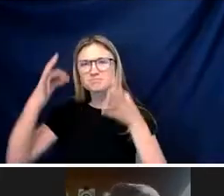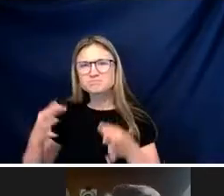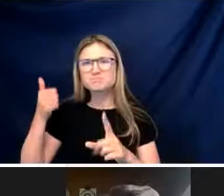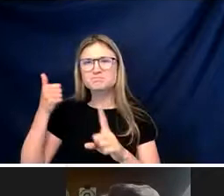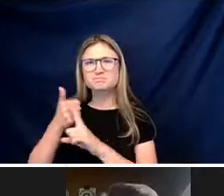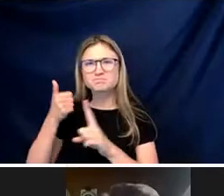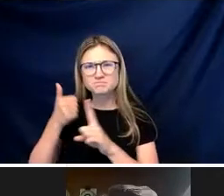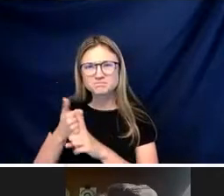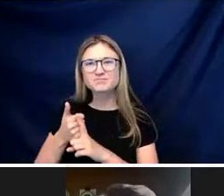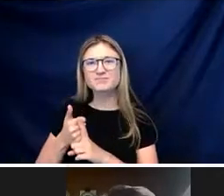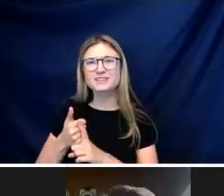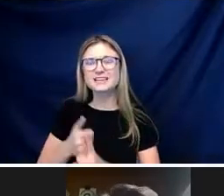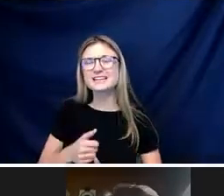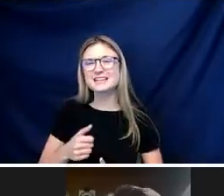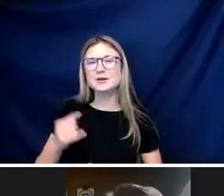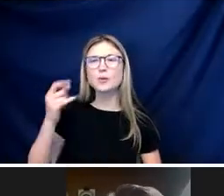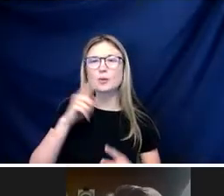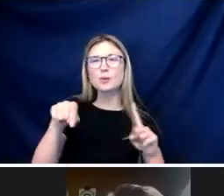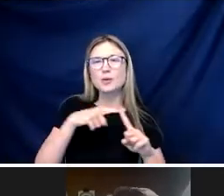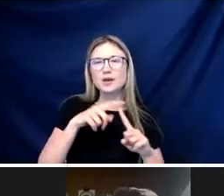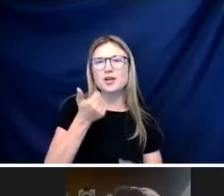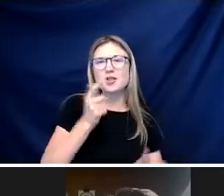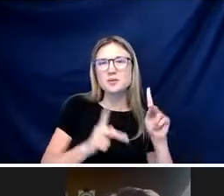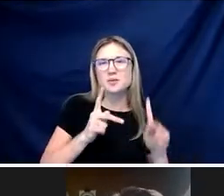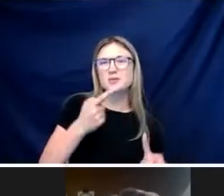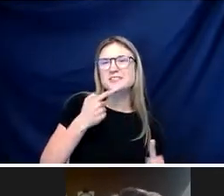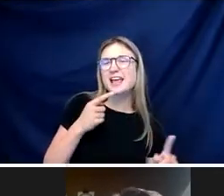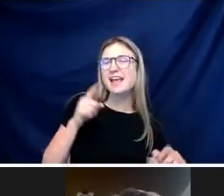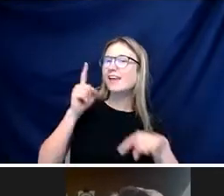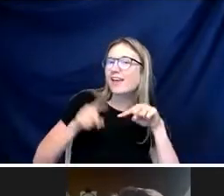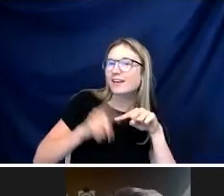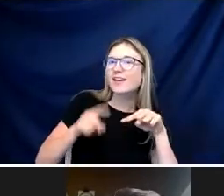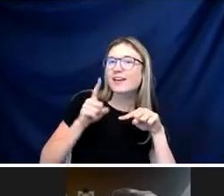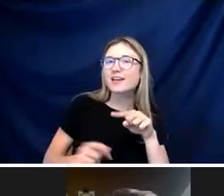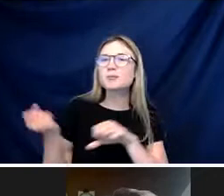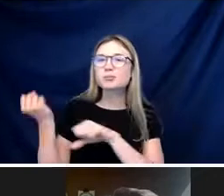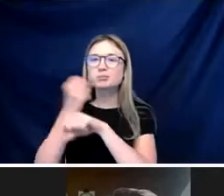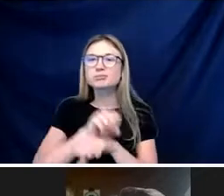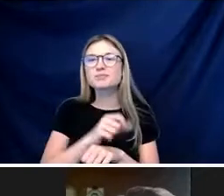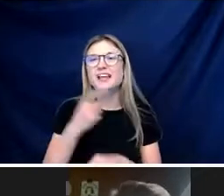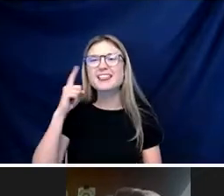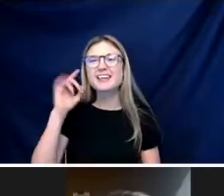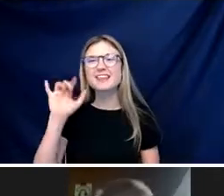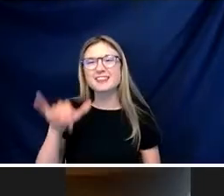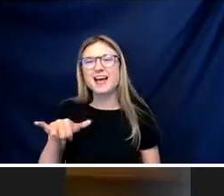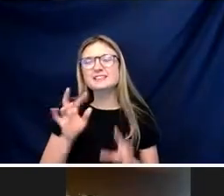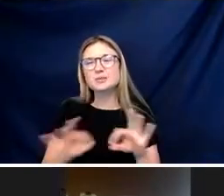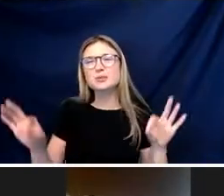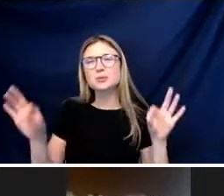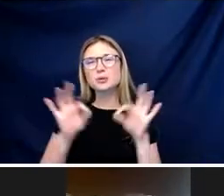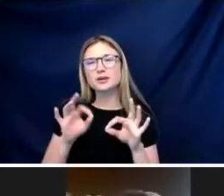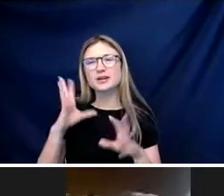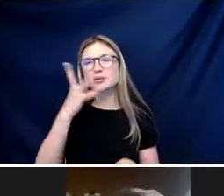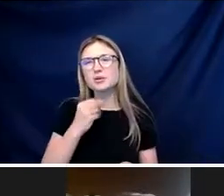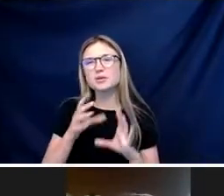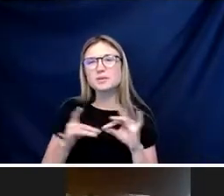despite other people saying that they can't. And I think that's a really, really beautiful thing and a really important message for us to share, especially since